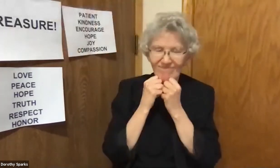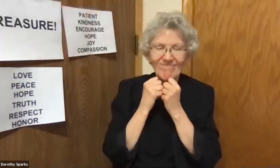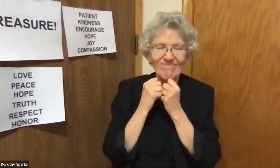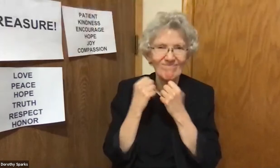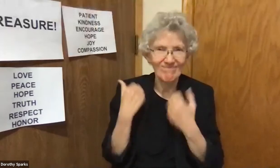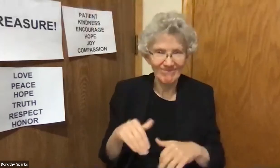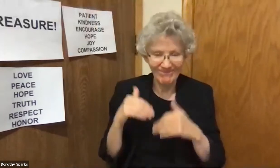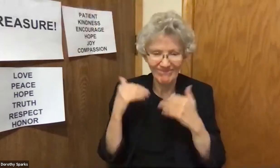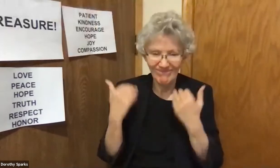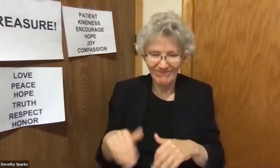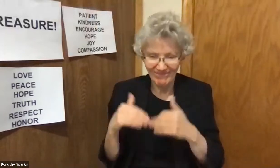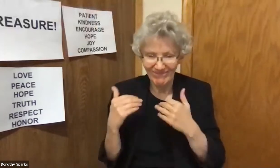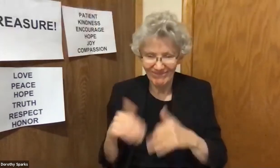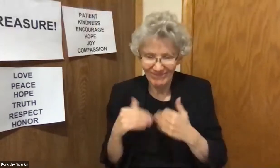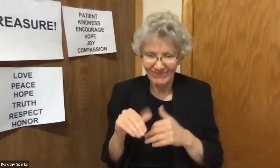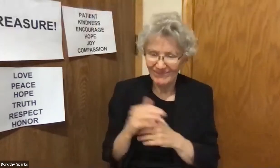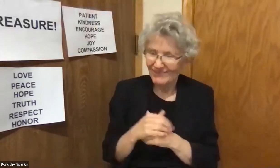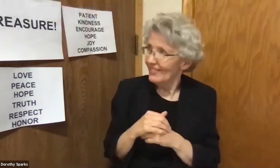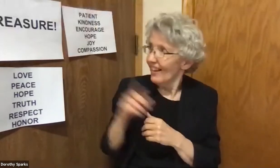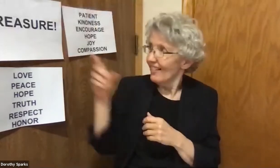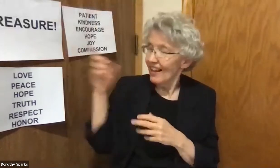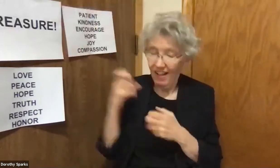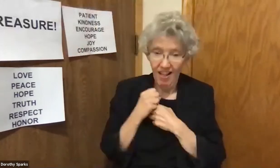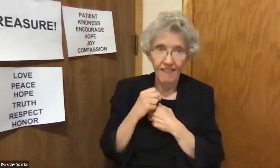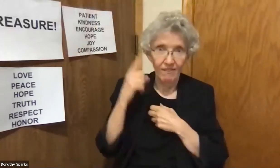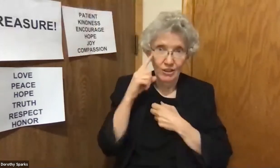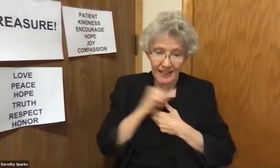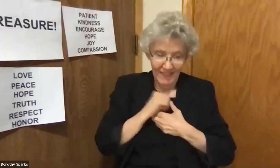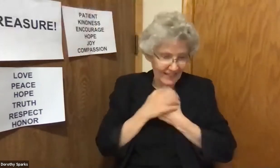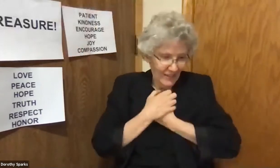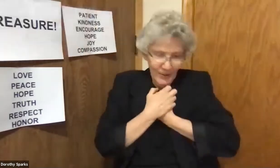And this is God's gift to us.